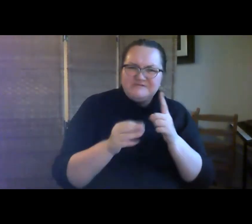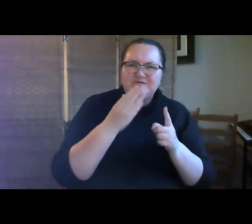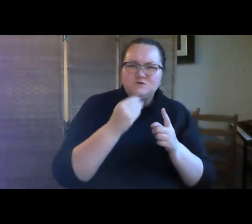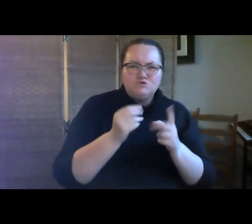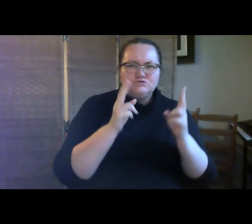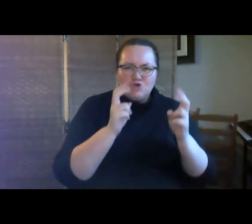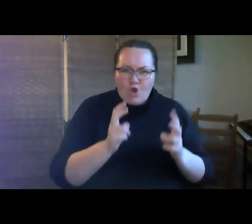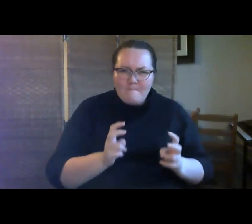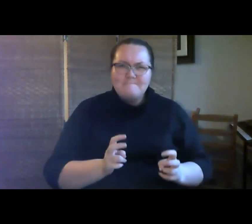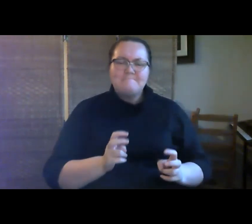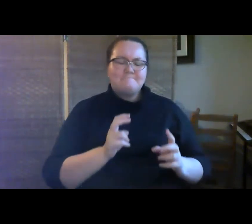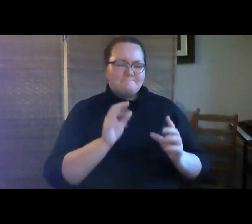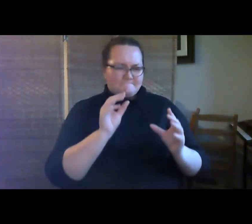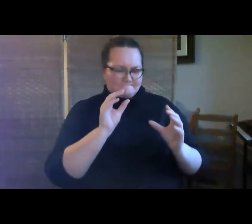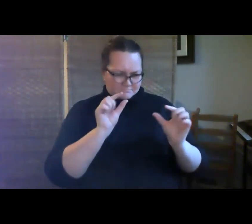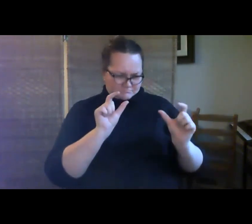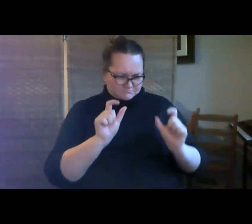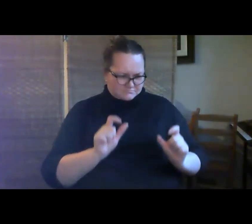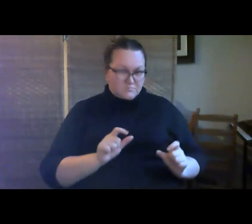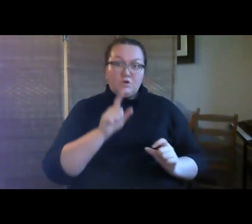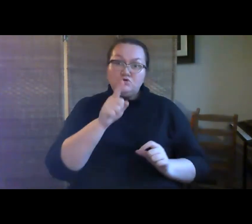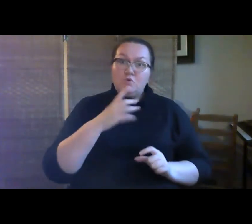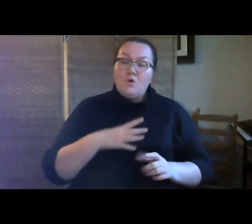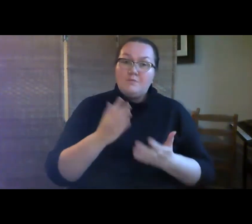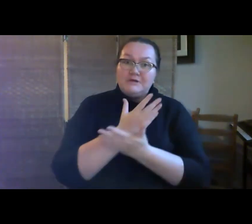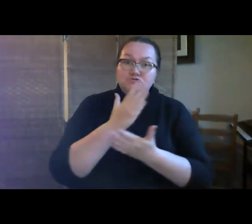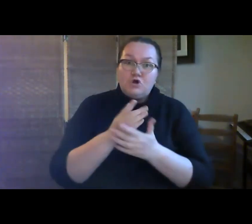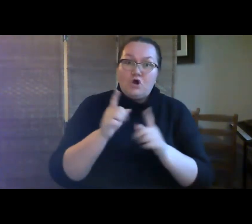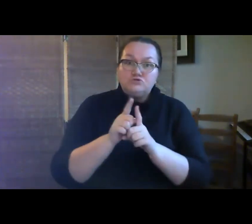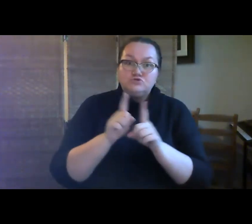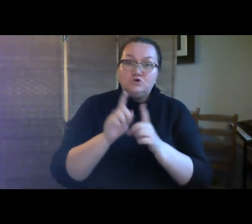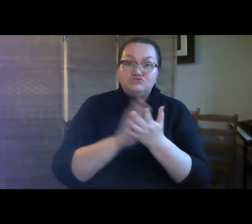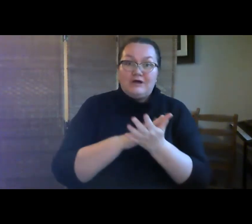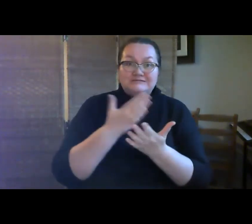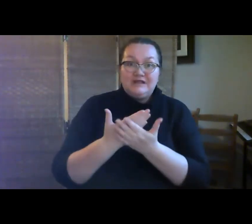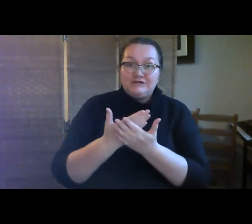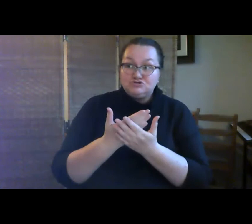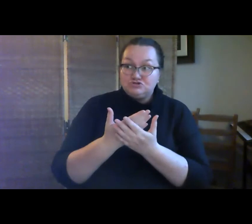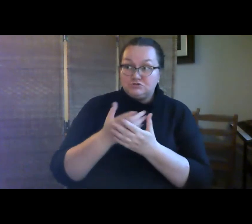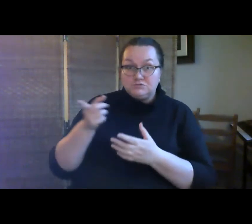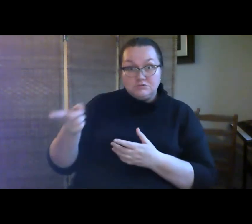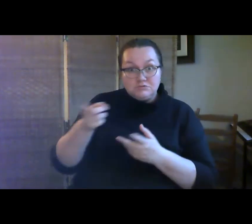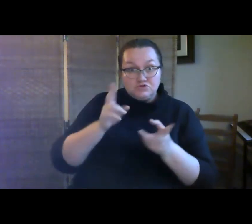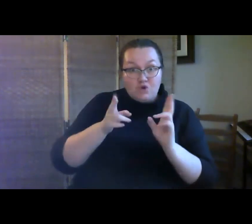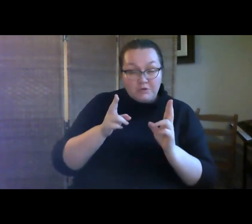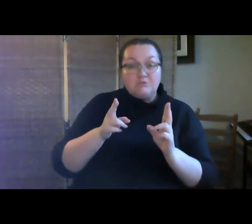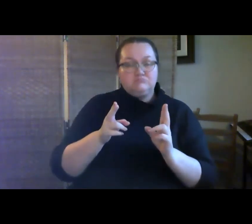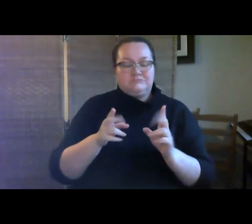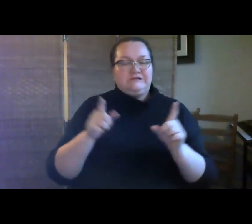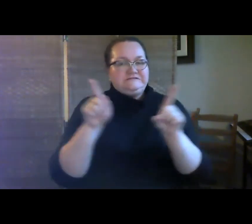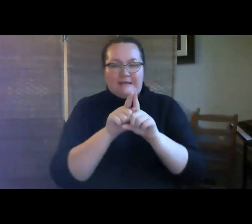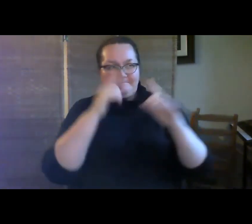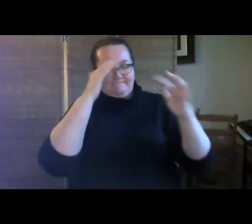know that the translation is also doing this? So for example, with Guide Gods, a show that I made about disability